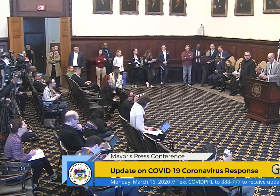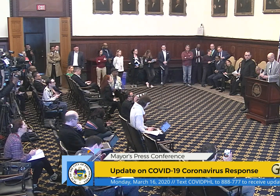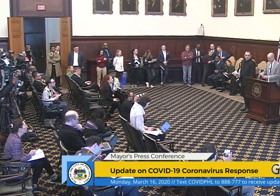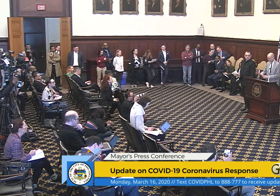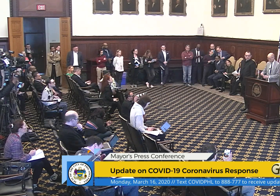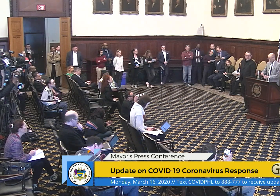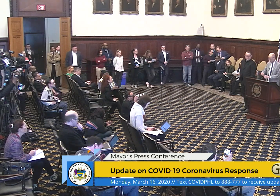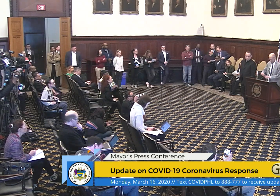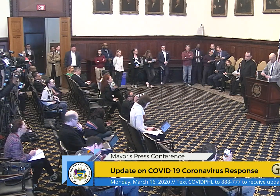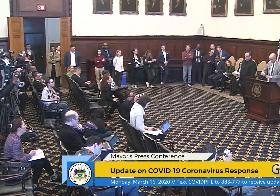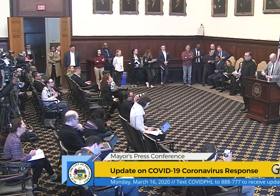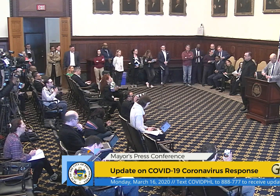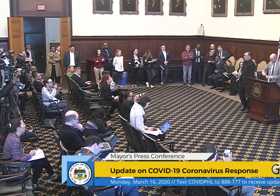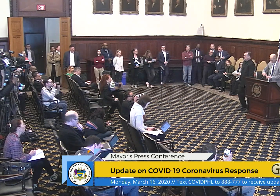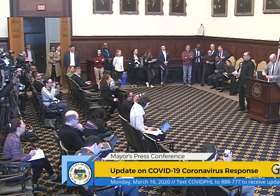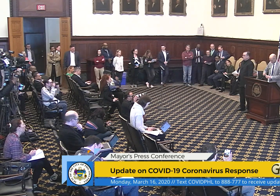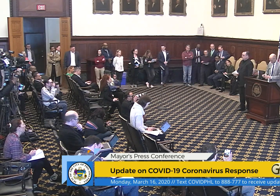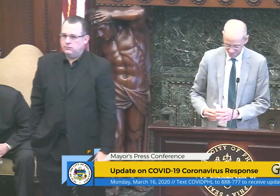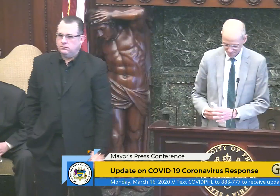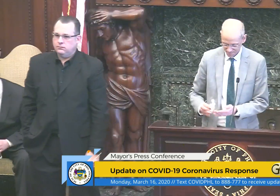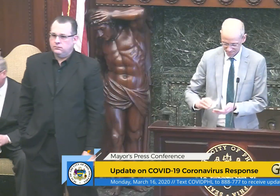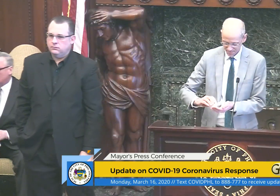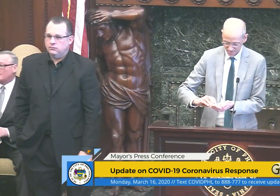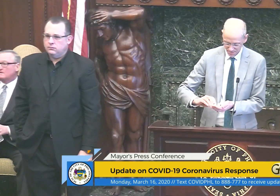Take a square here first.